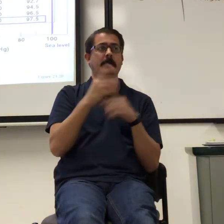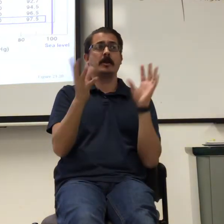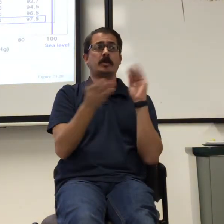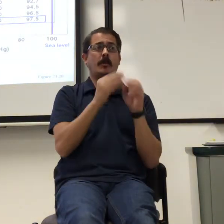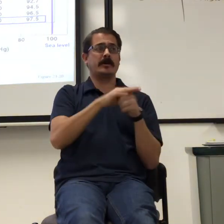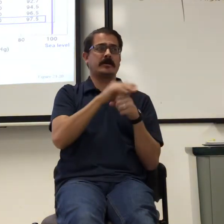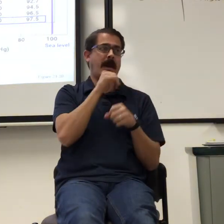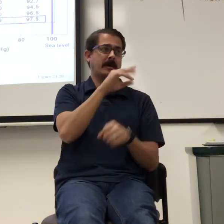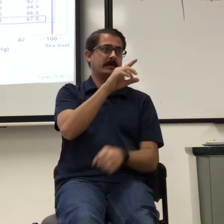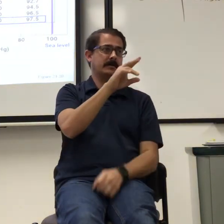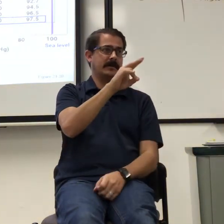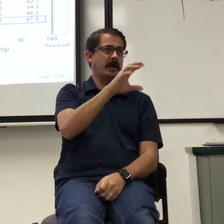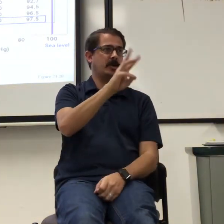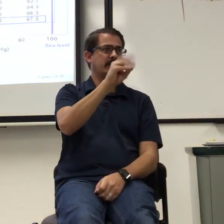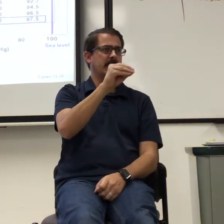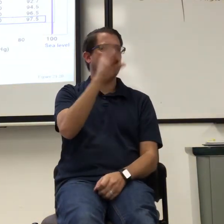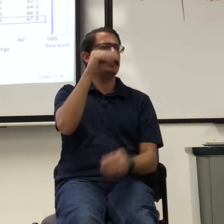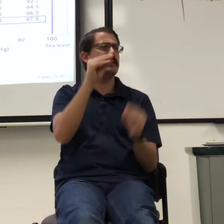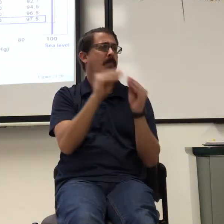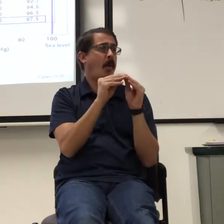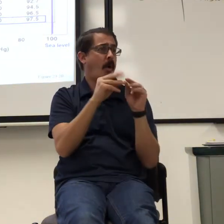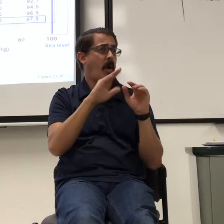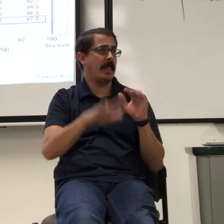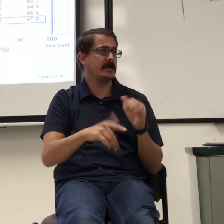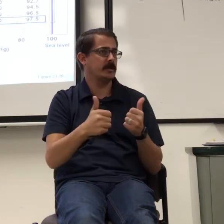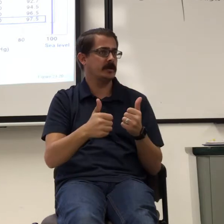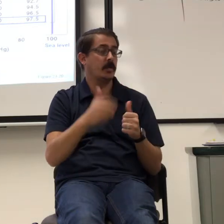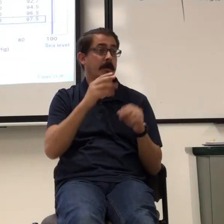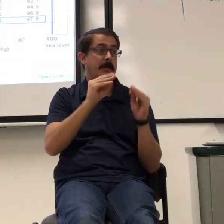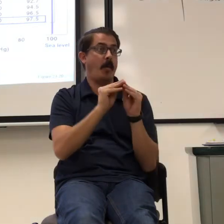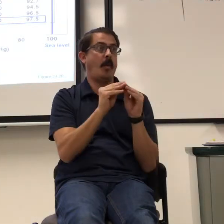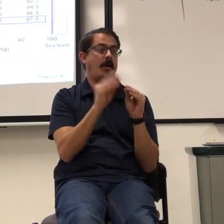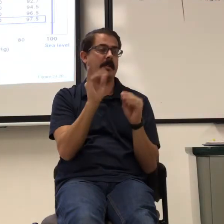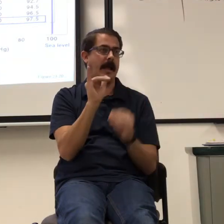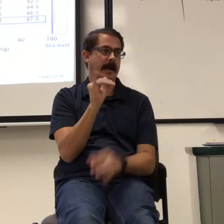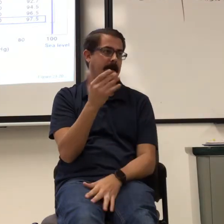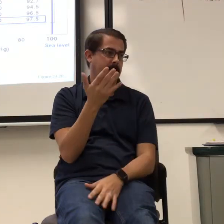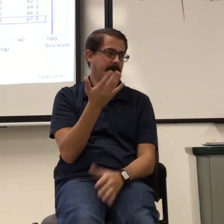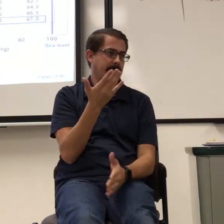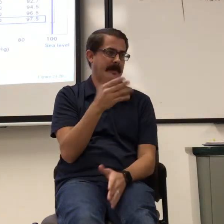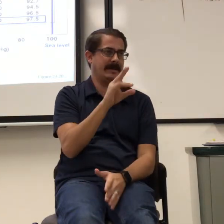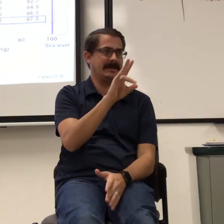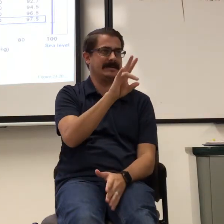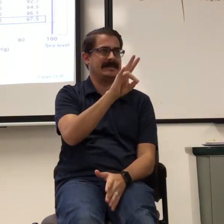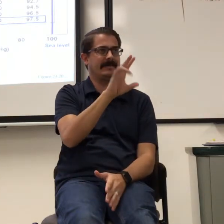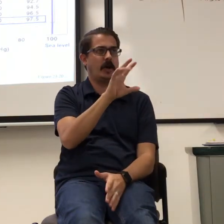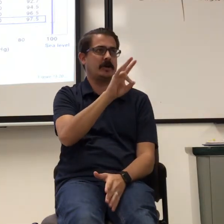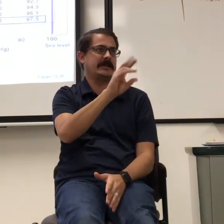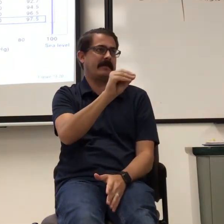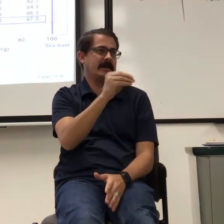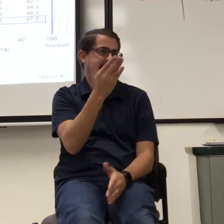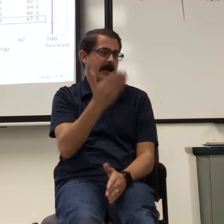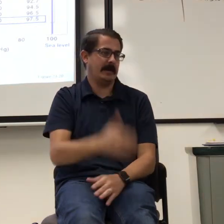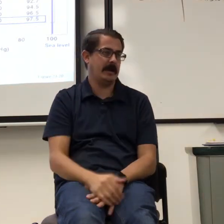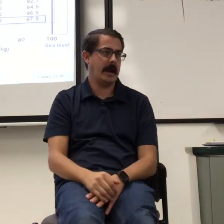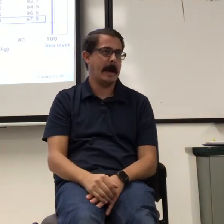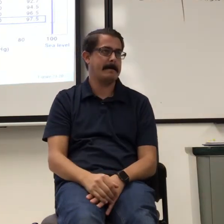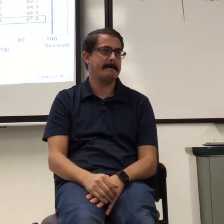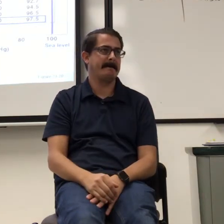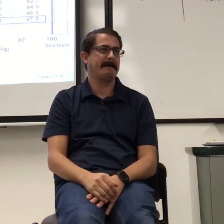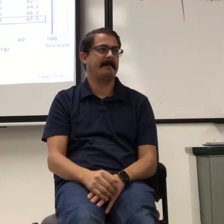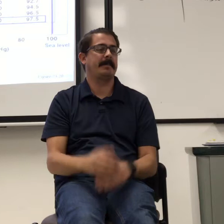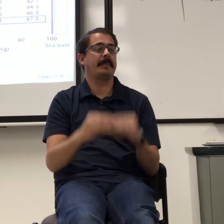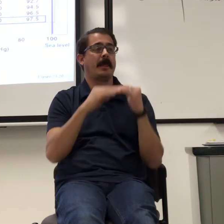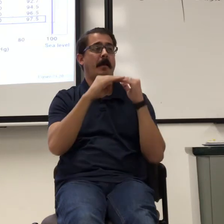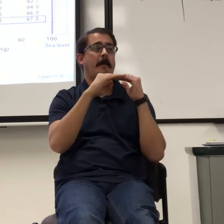760. Maybe it's, well, would it be more or less? It'd be more. It'd be like maybe 770 millimeters of mercury,